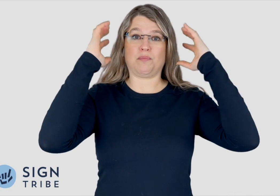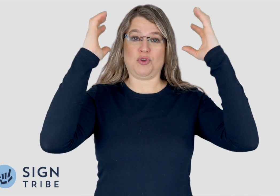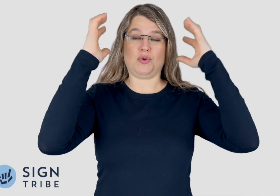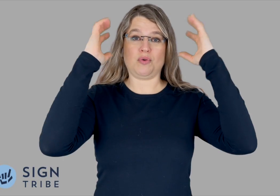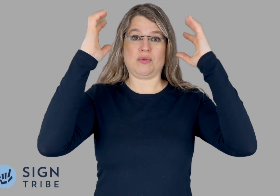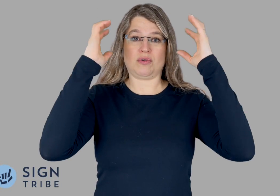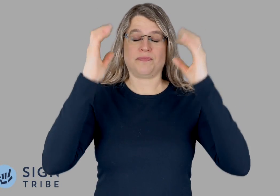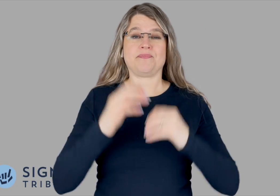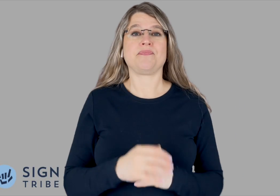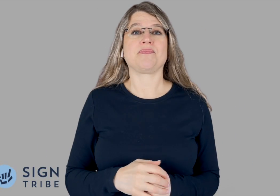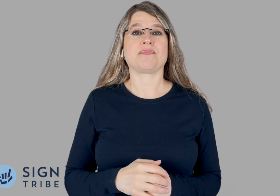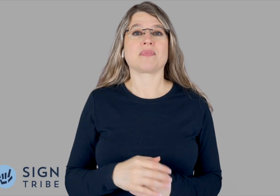shampoo,